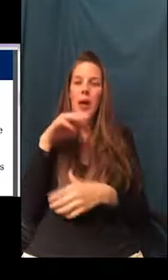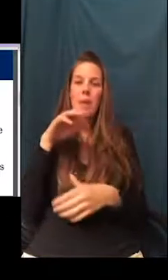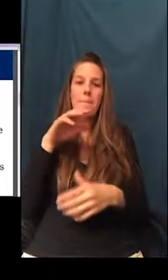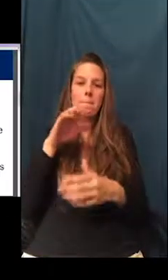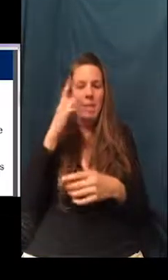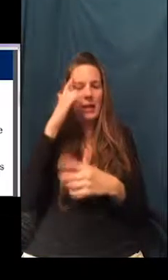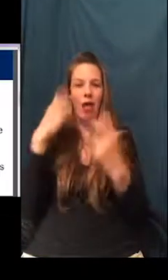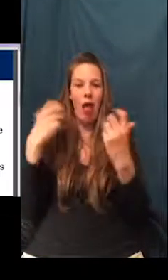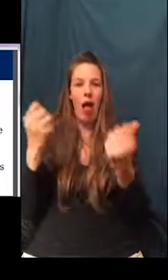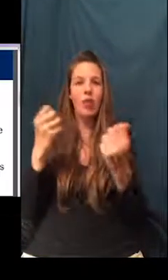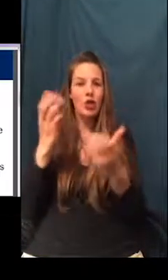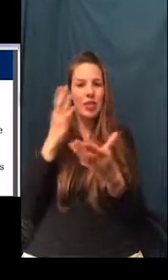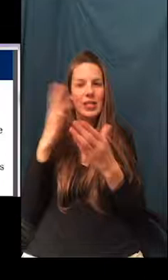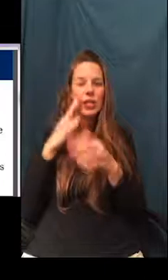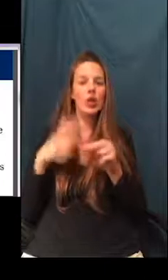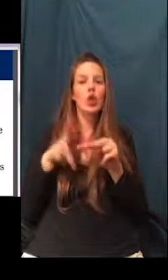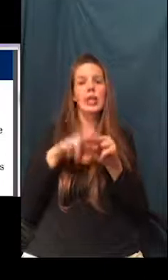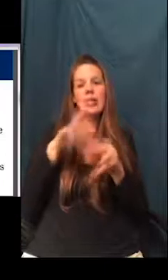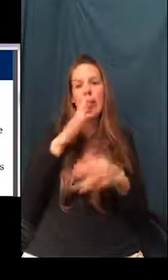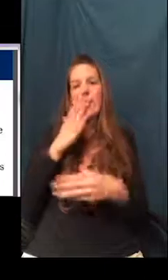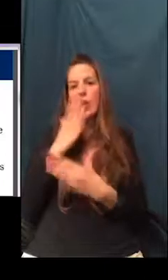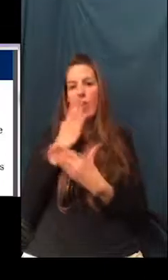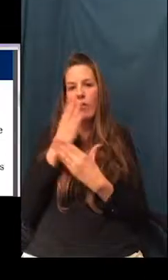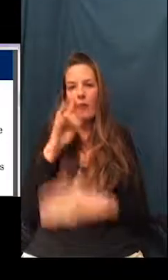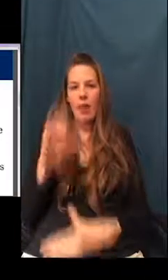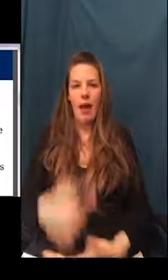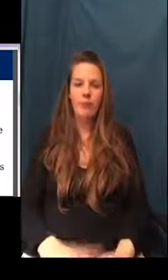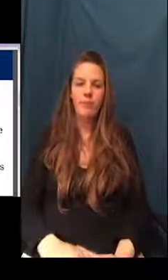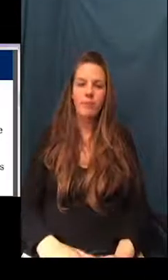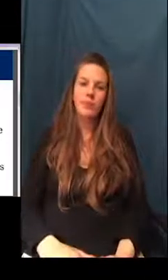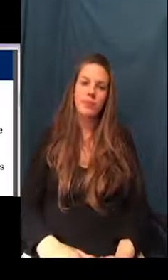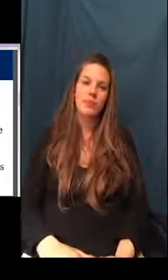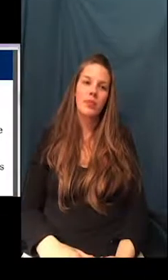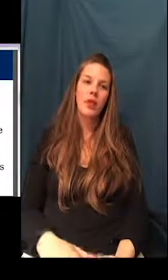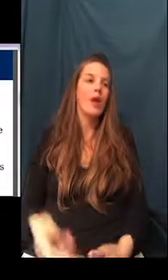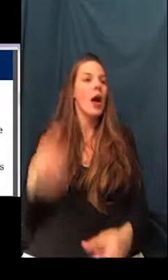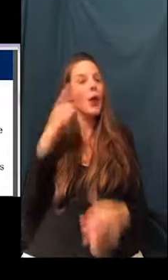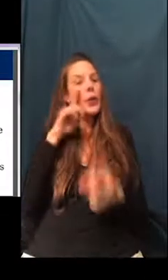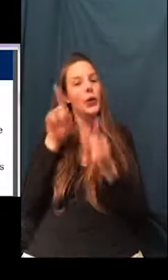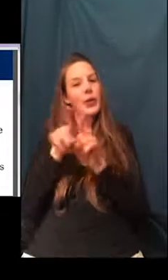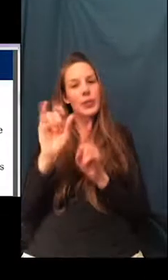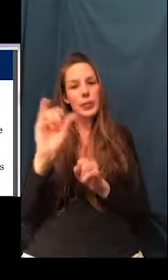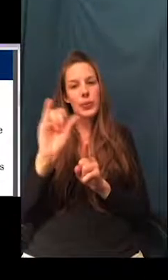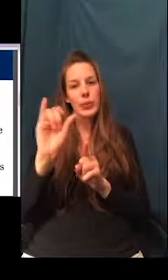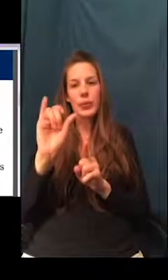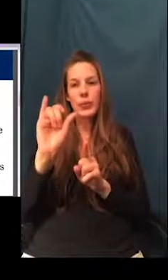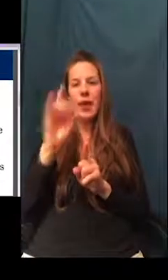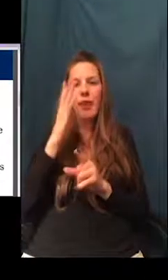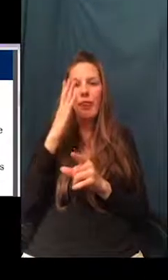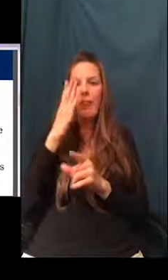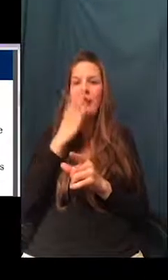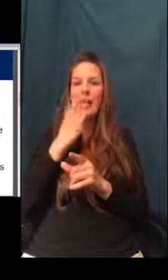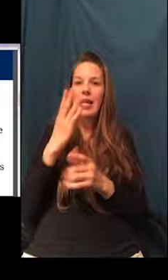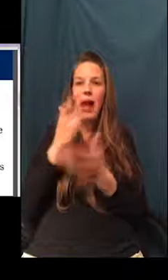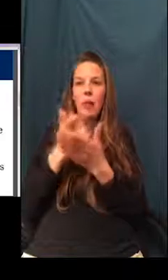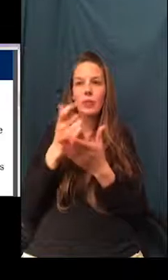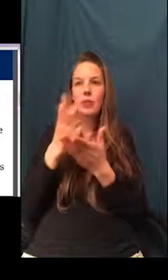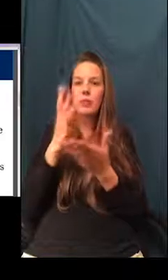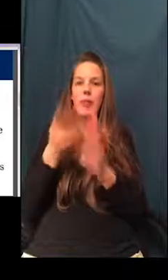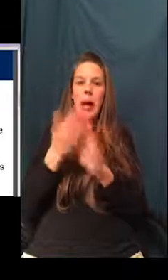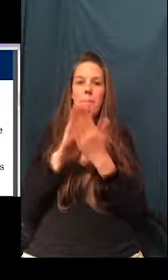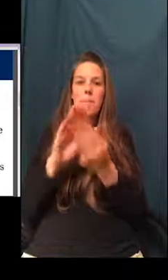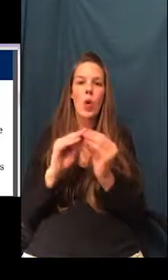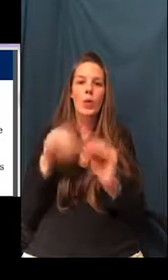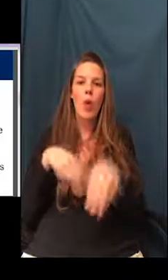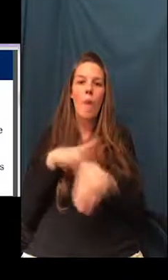really increased, and I'm grateful for that. Yeah, I would agree with it, because I think it helps to normalize it a little bit, and